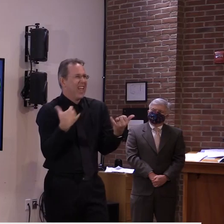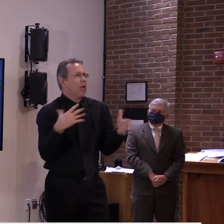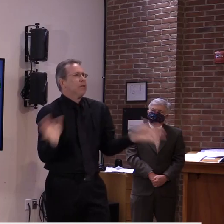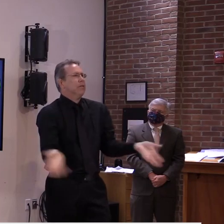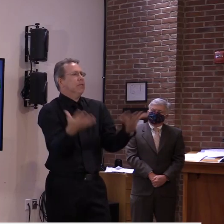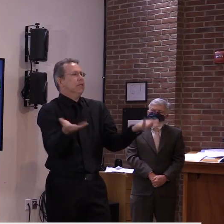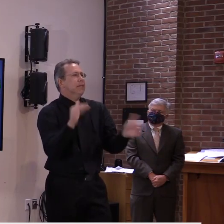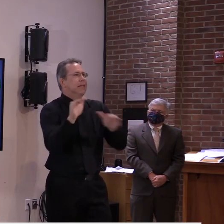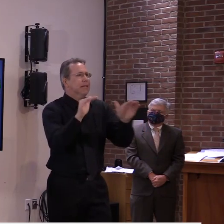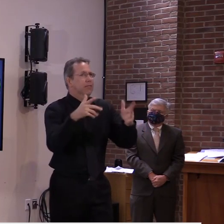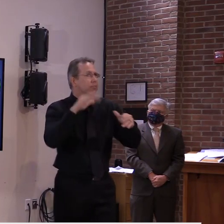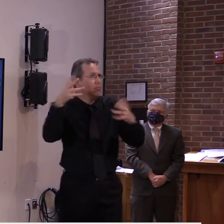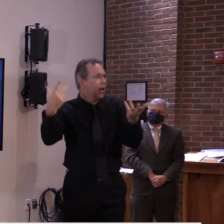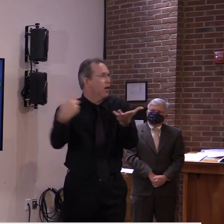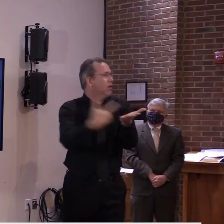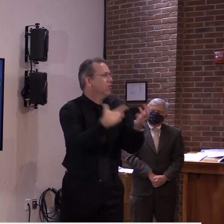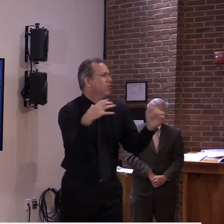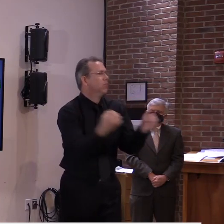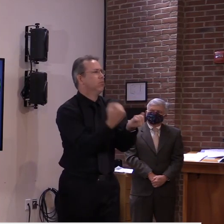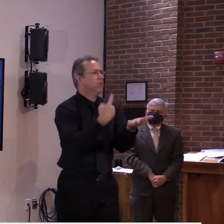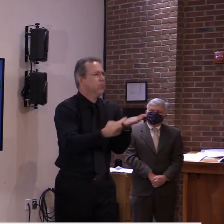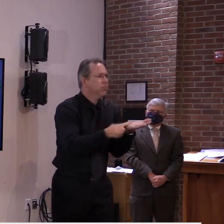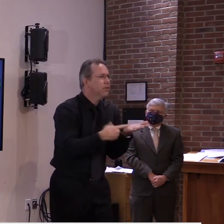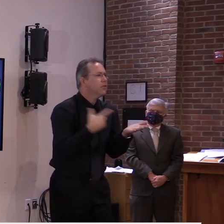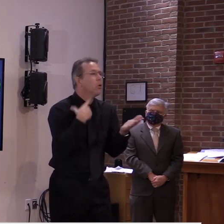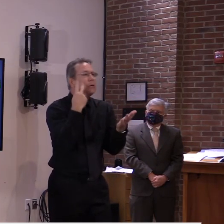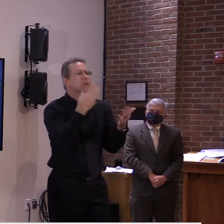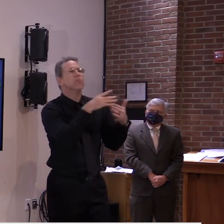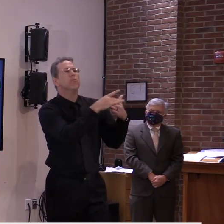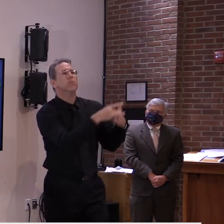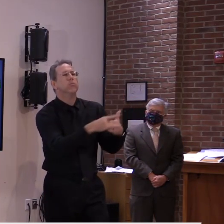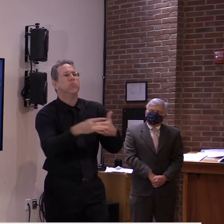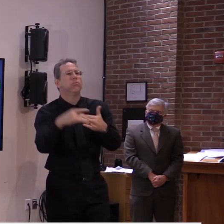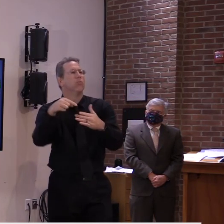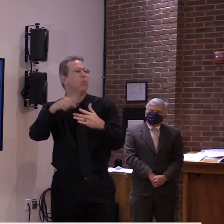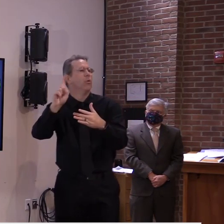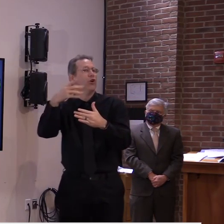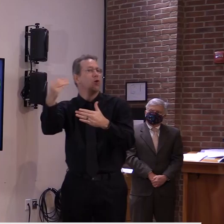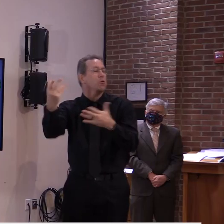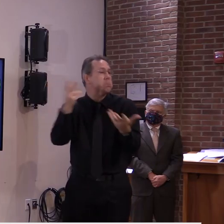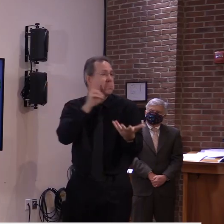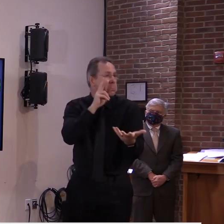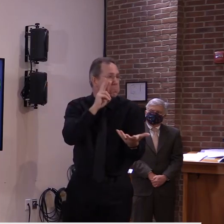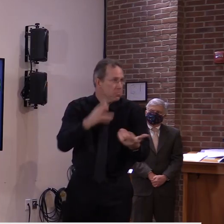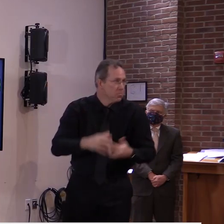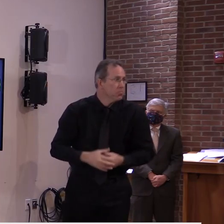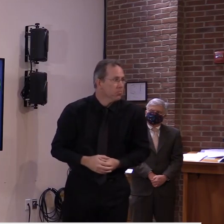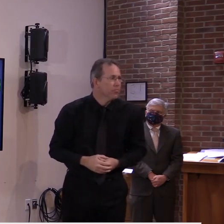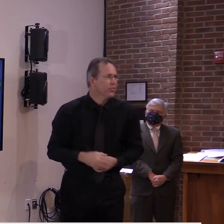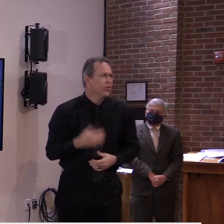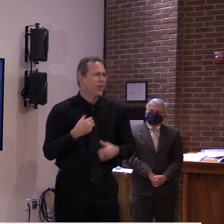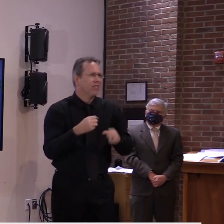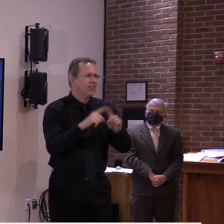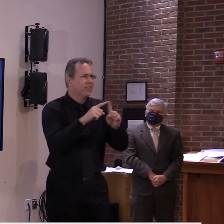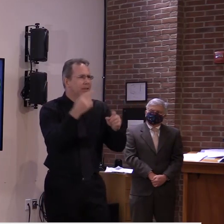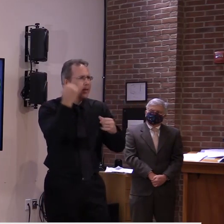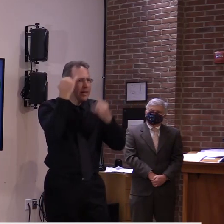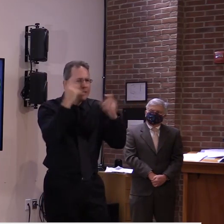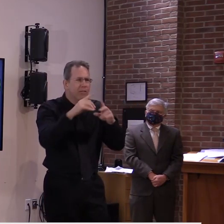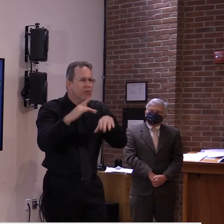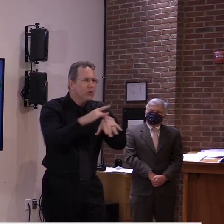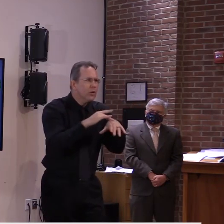We'll be able to gear that up without much difficulty through lots of media, because it's the way we